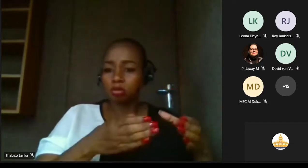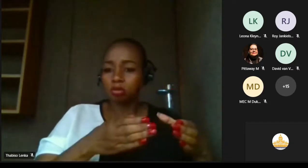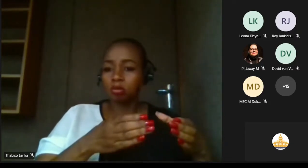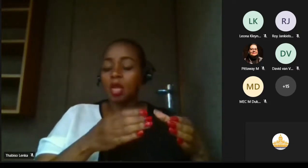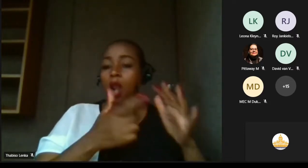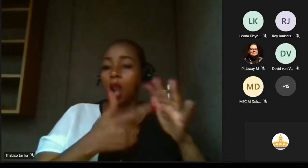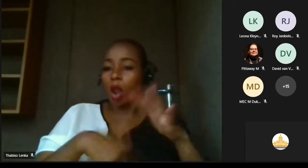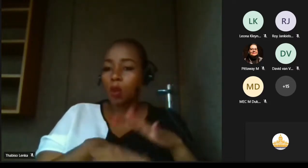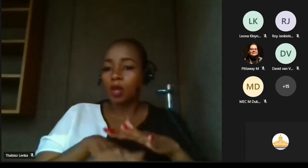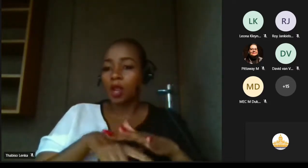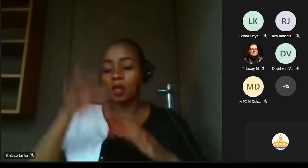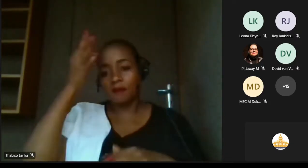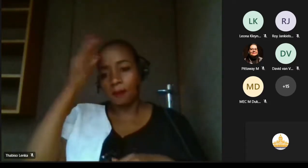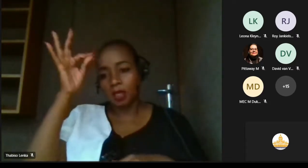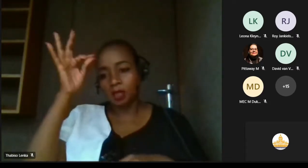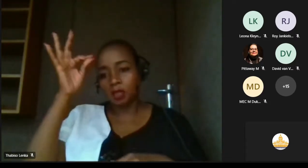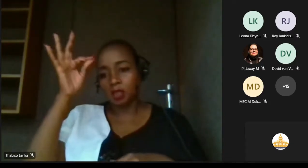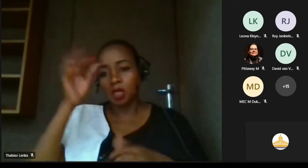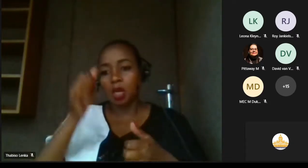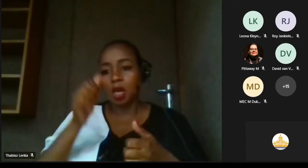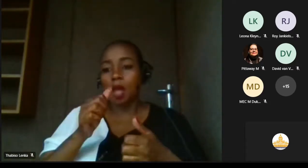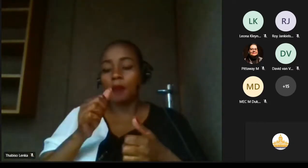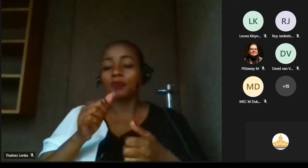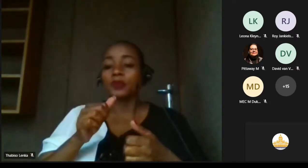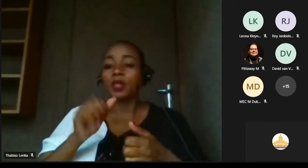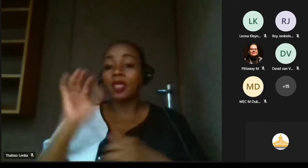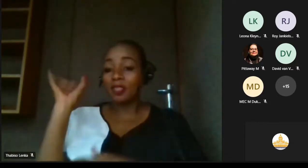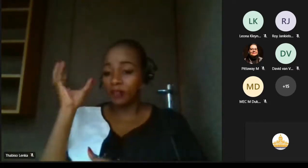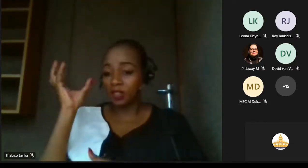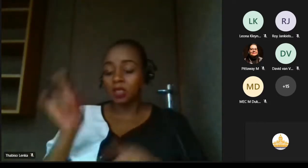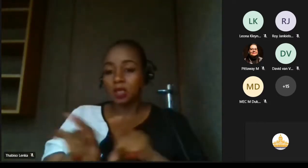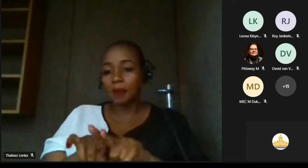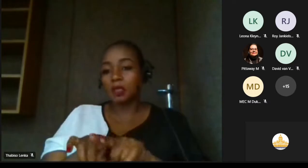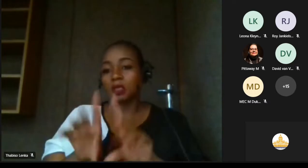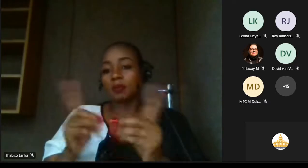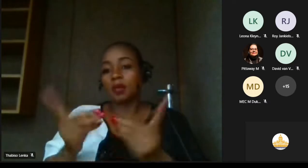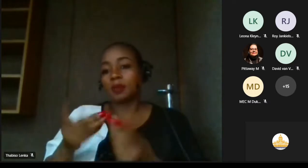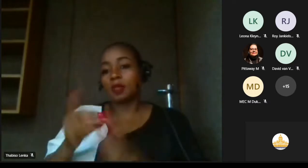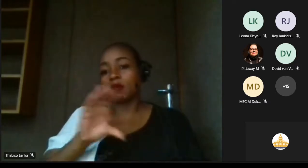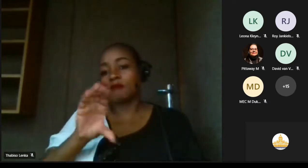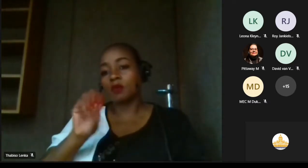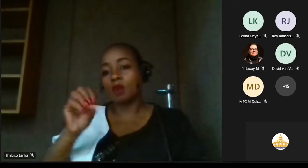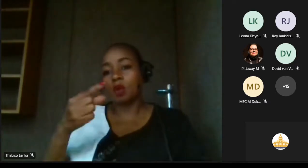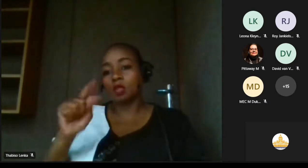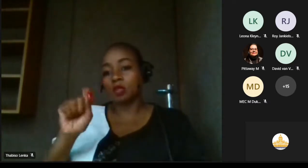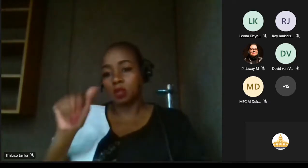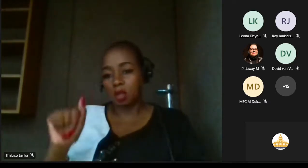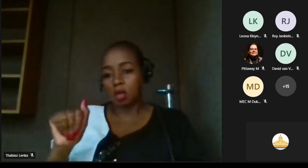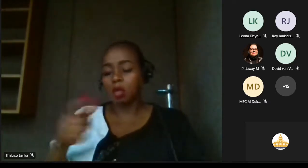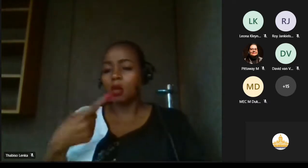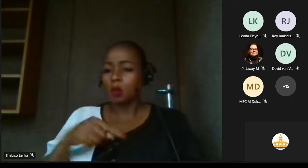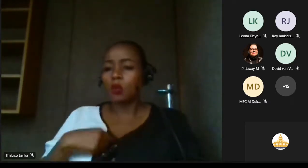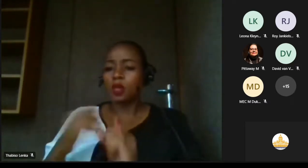Government Association in the Free State and COCTA. We also